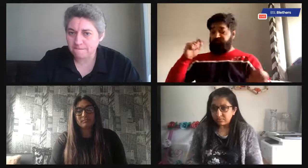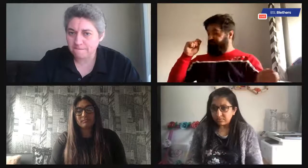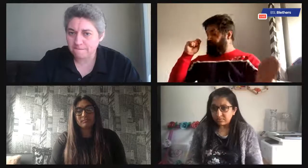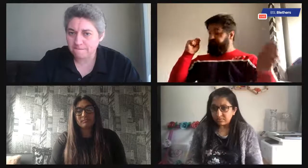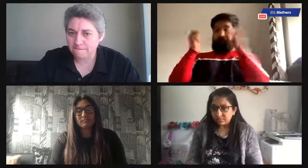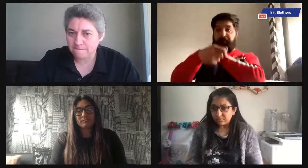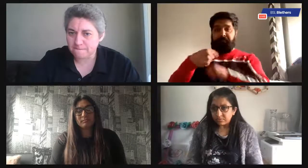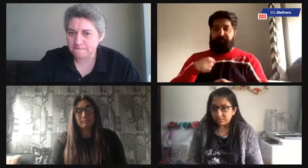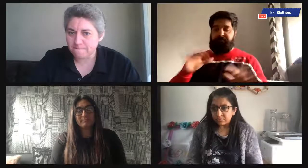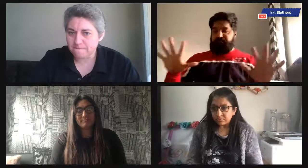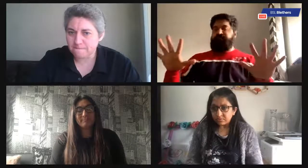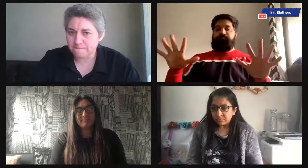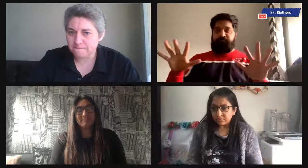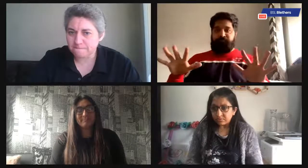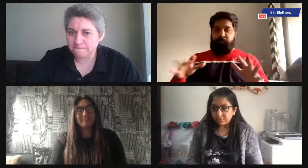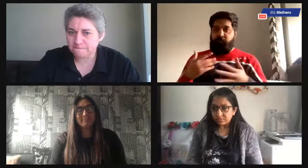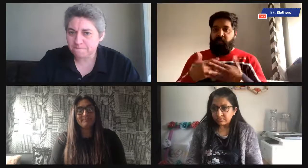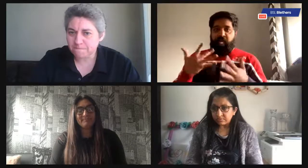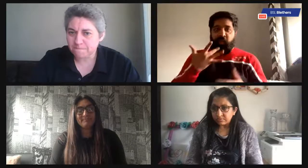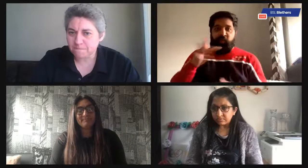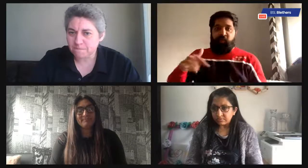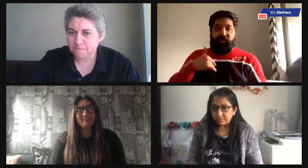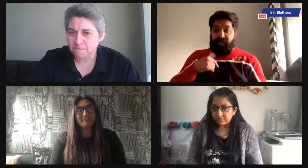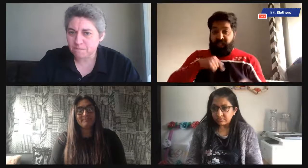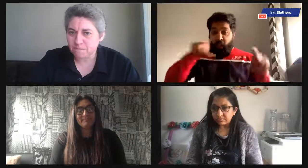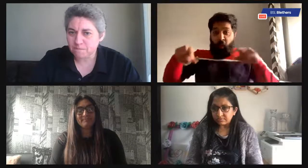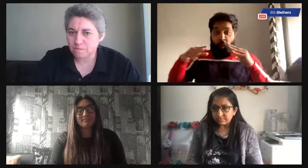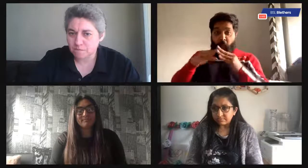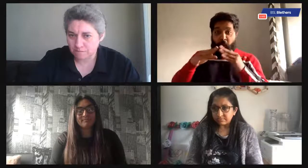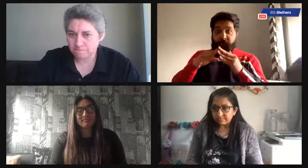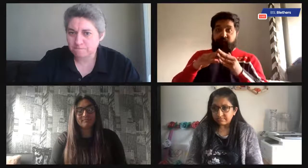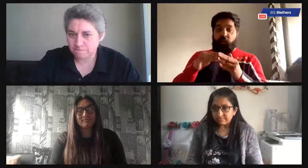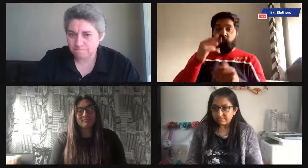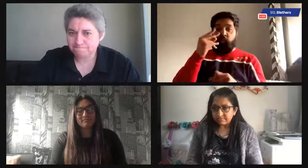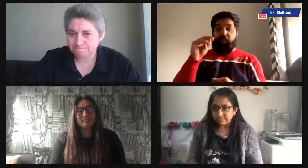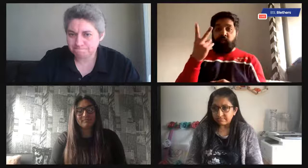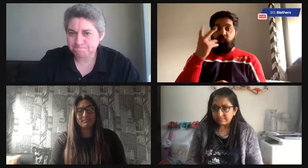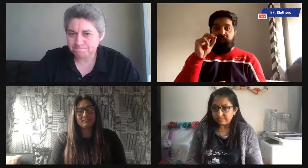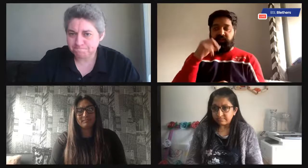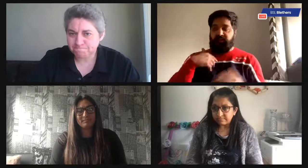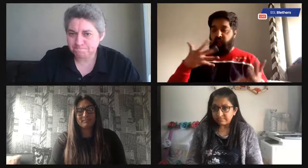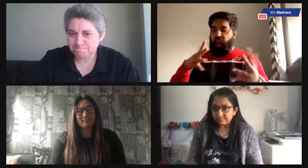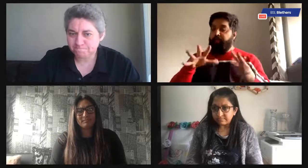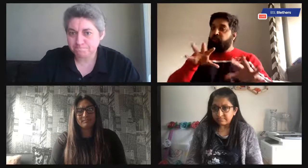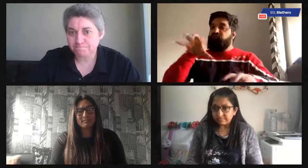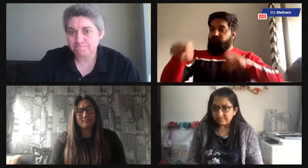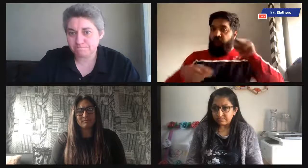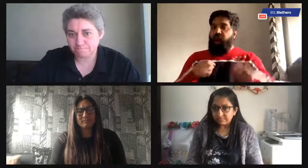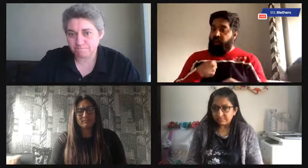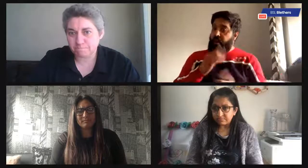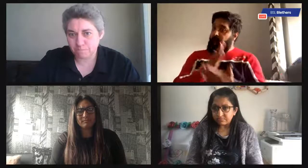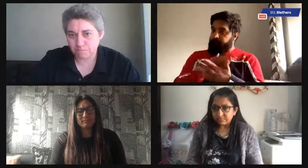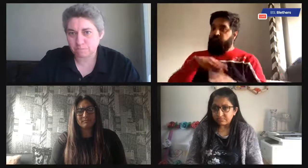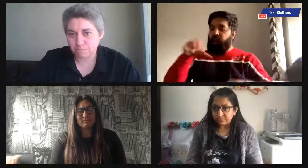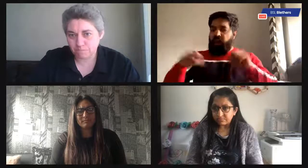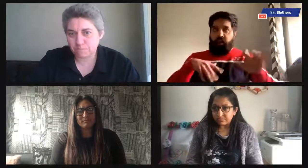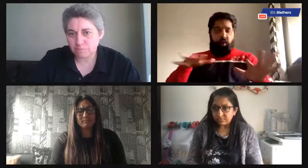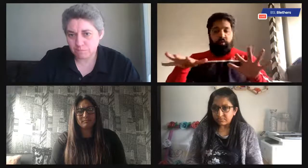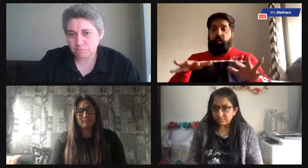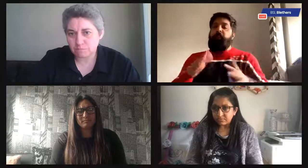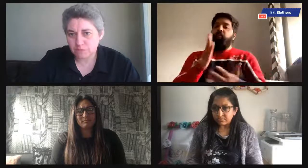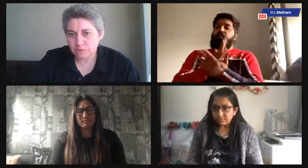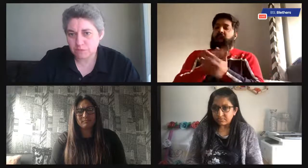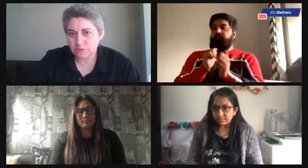so much. And then see when lockdown happened, it was a complete mind shift for me. All of a sudden, I was at home and I